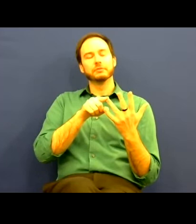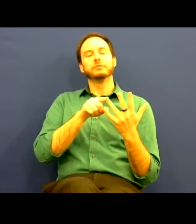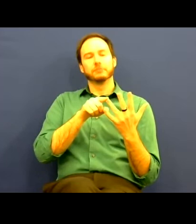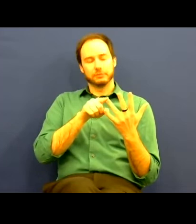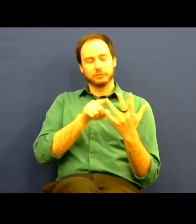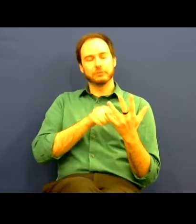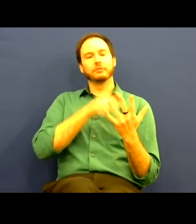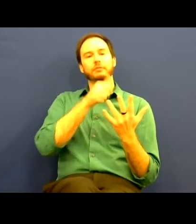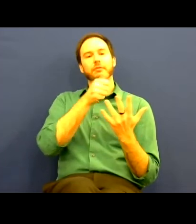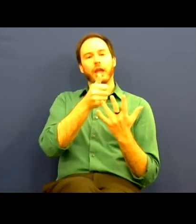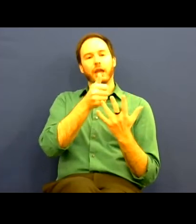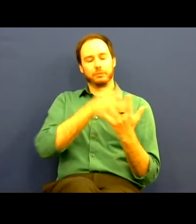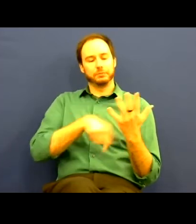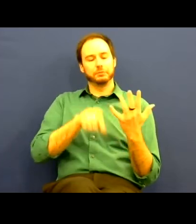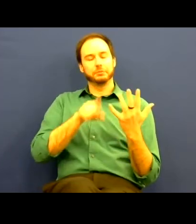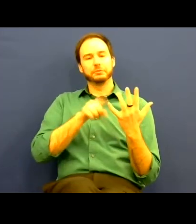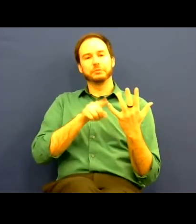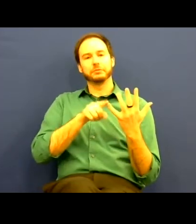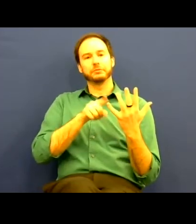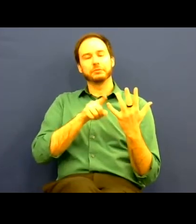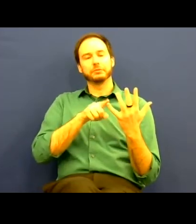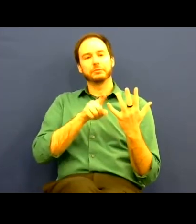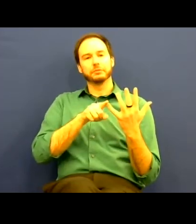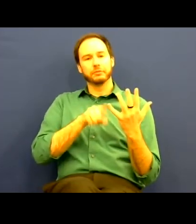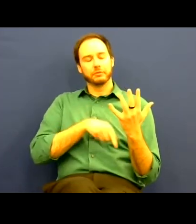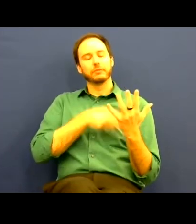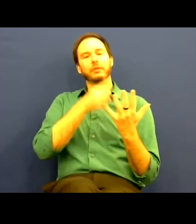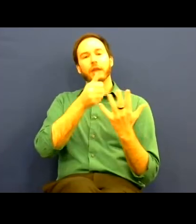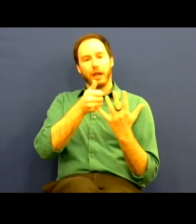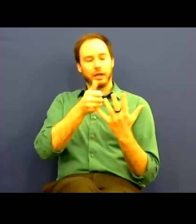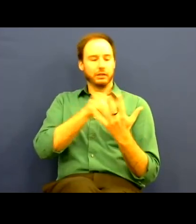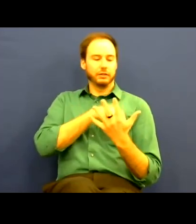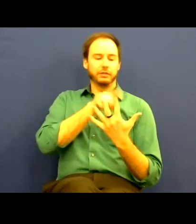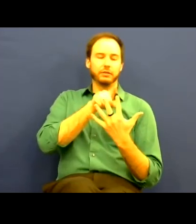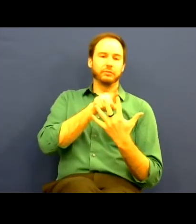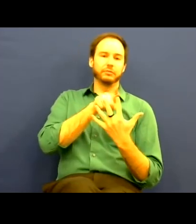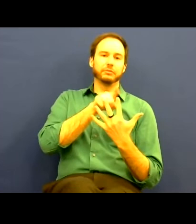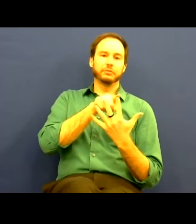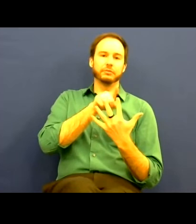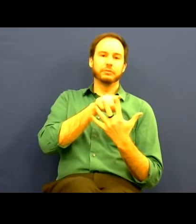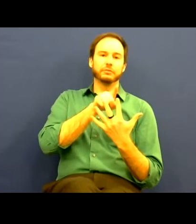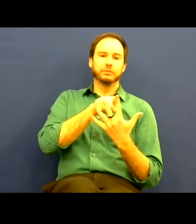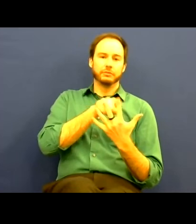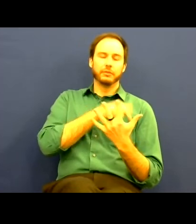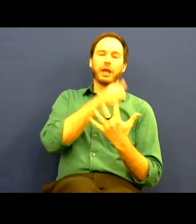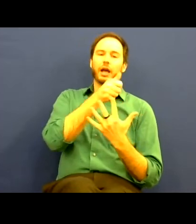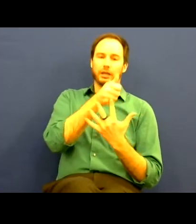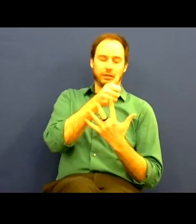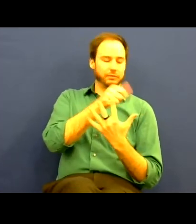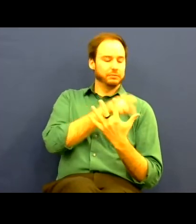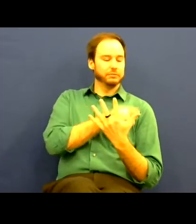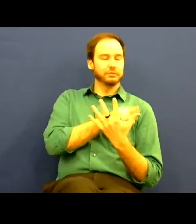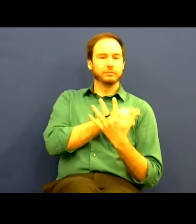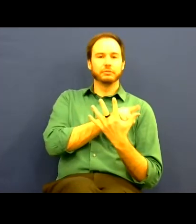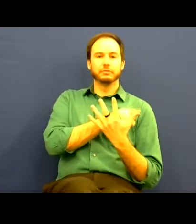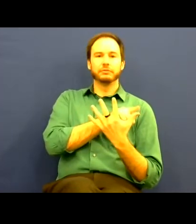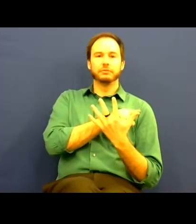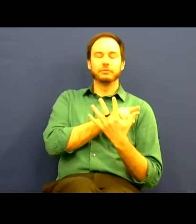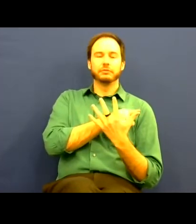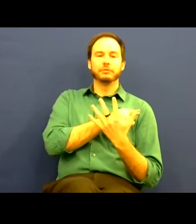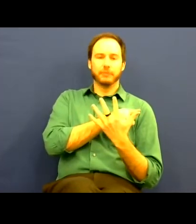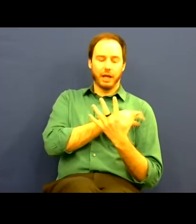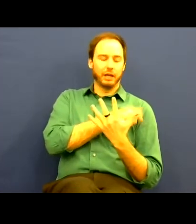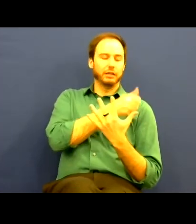Councilmember Safranek, Aye. Councilmember Bolsner, Aye. Councilmember Page, Aye. Councilmember